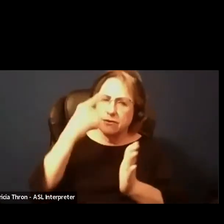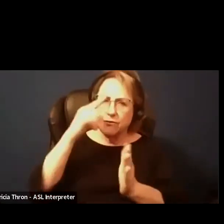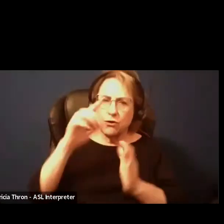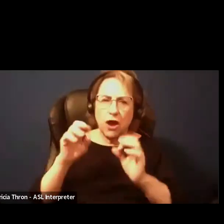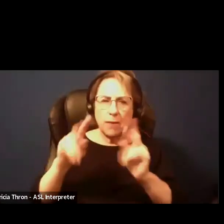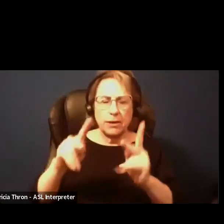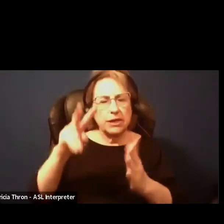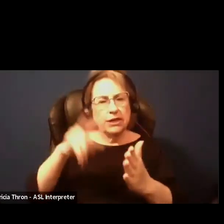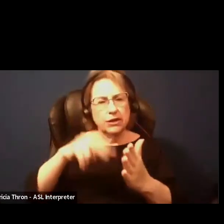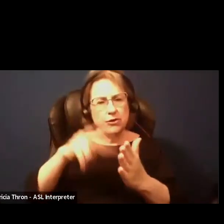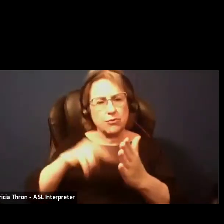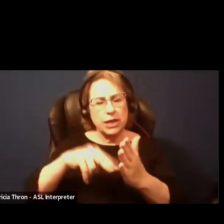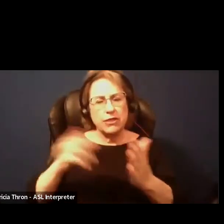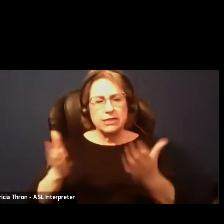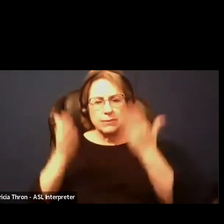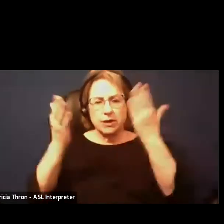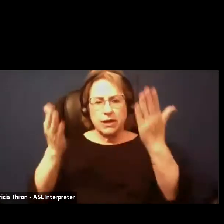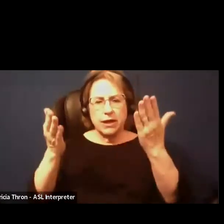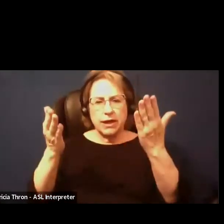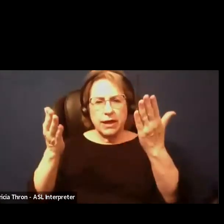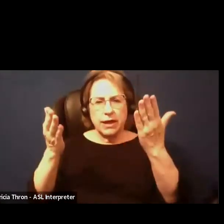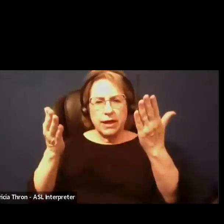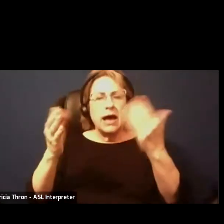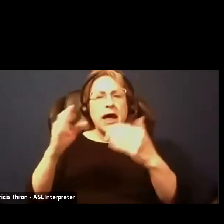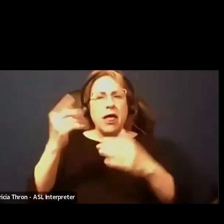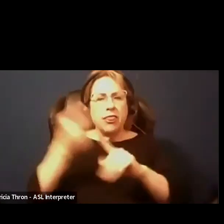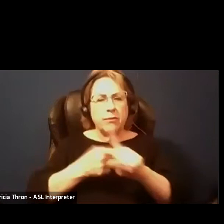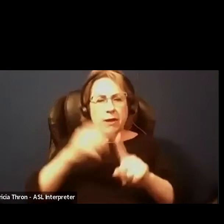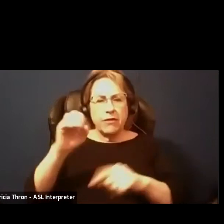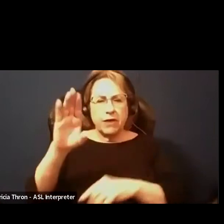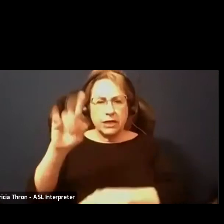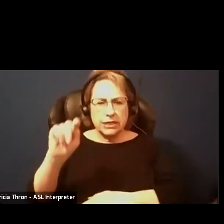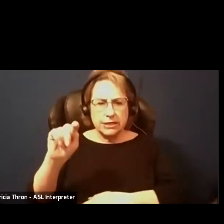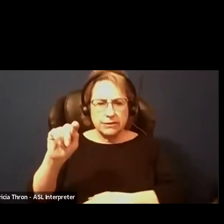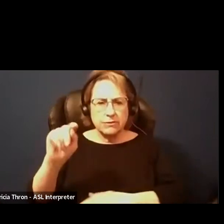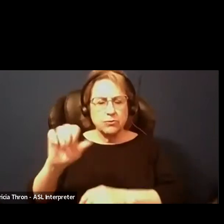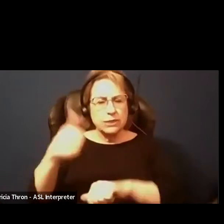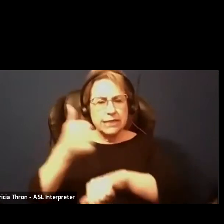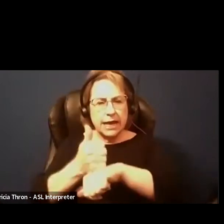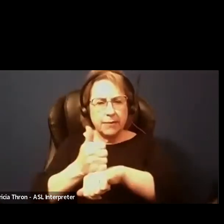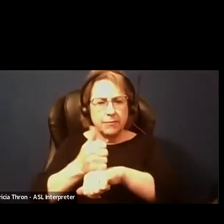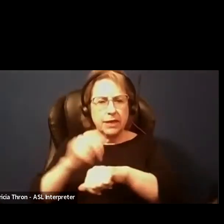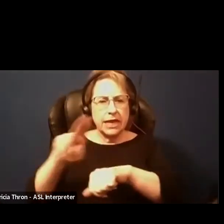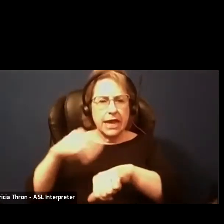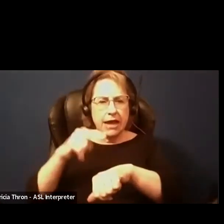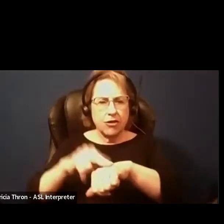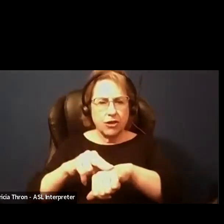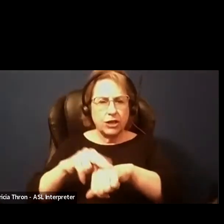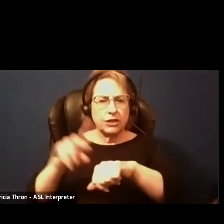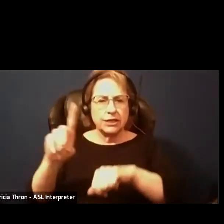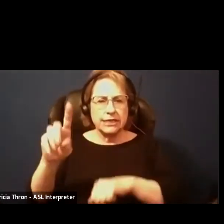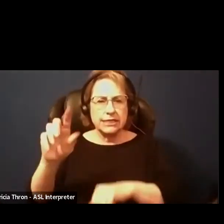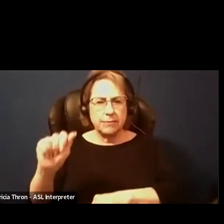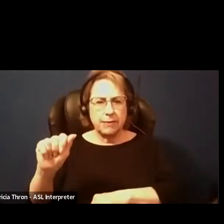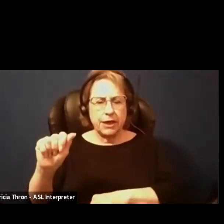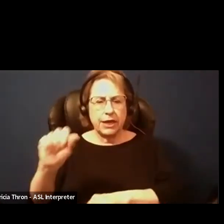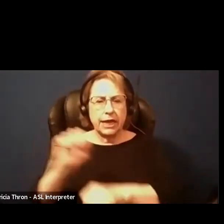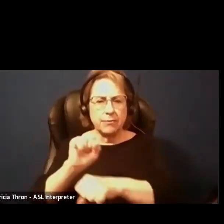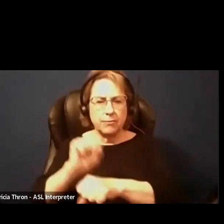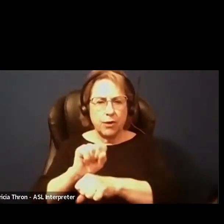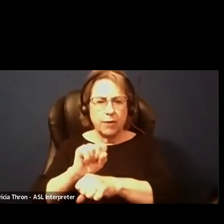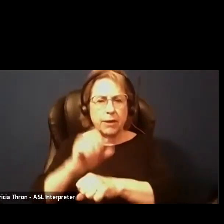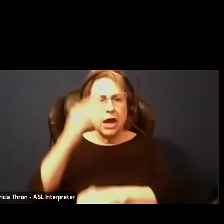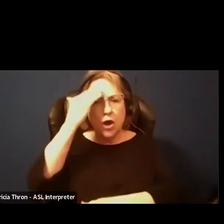read this proclamation. Whereas the month of October was designated as National Disability Employment Awareness Month by the United States Congress